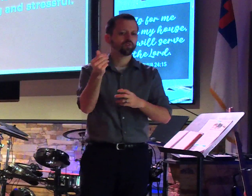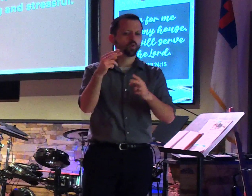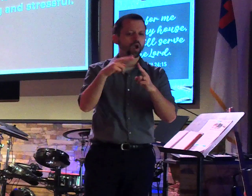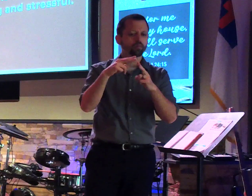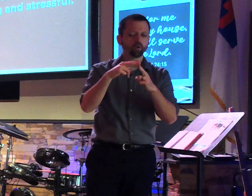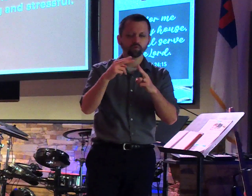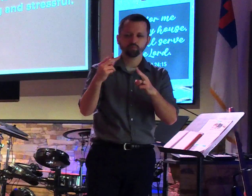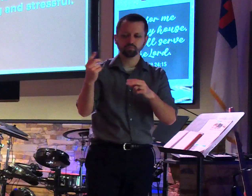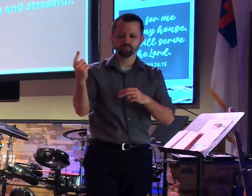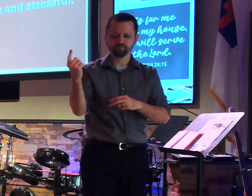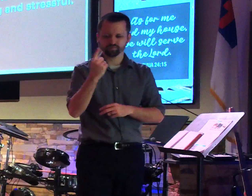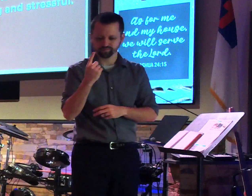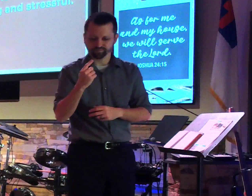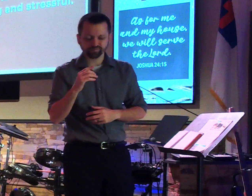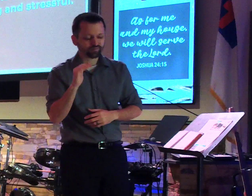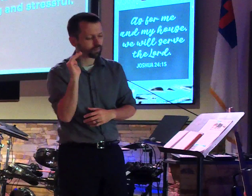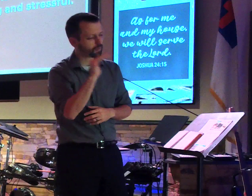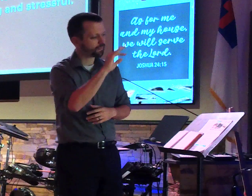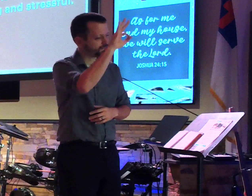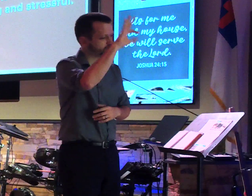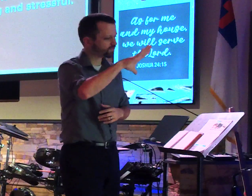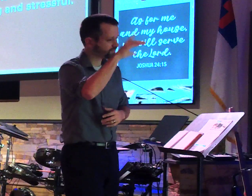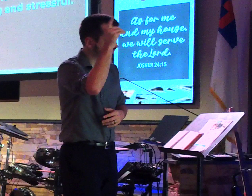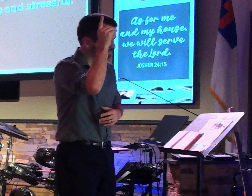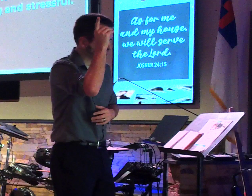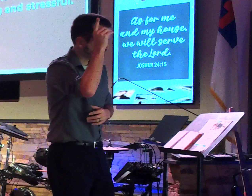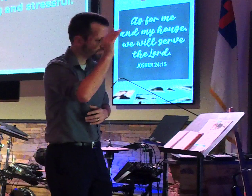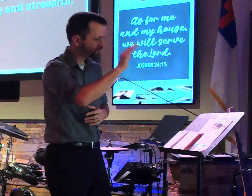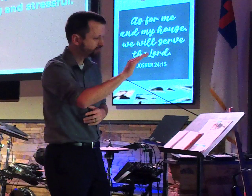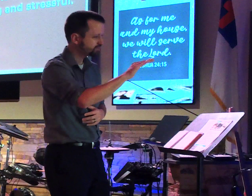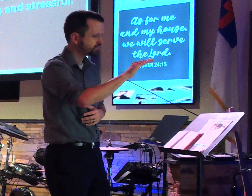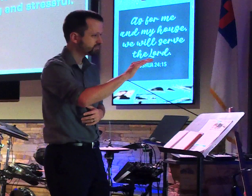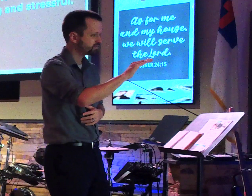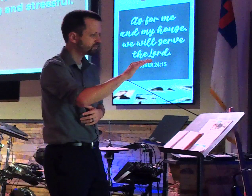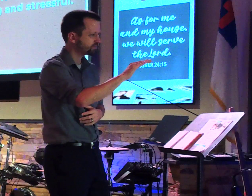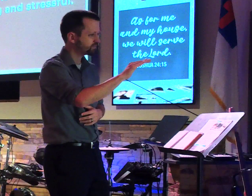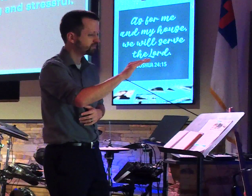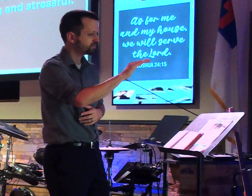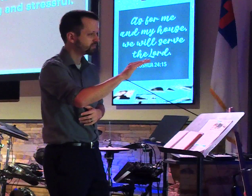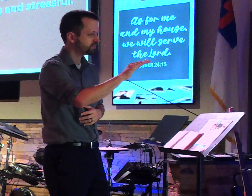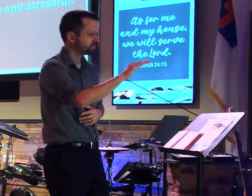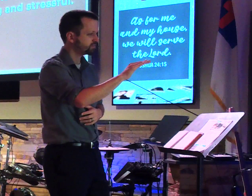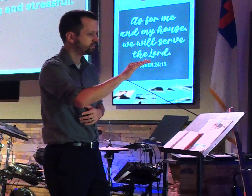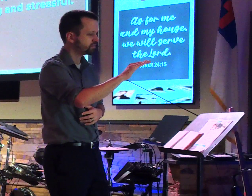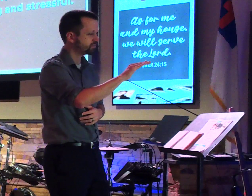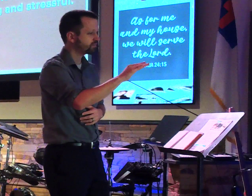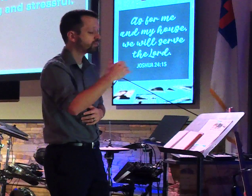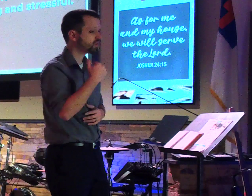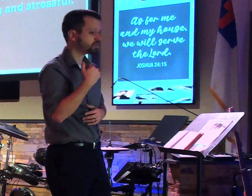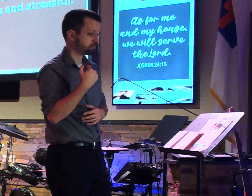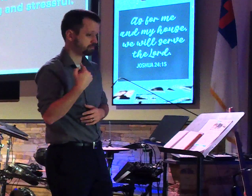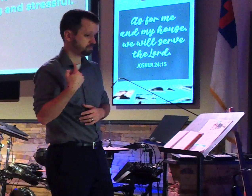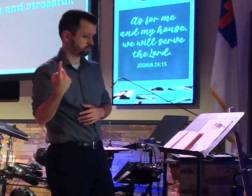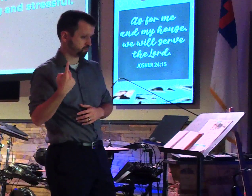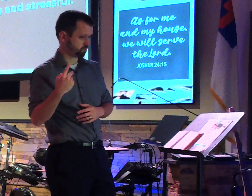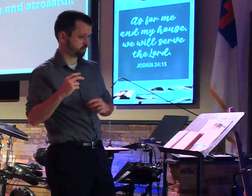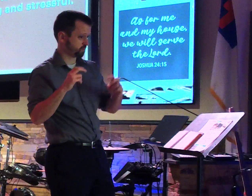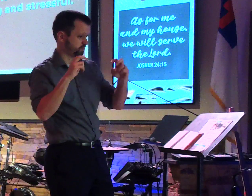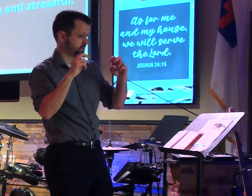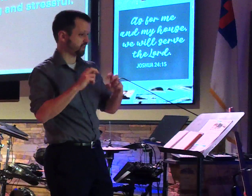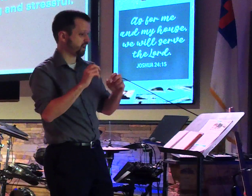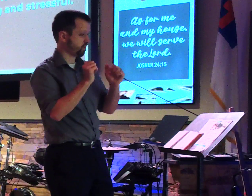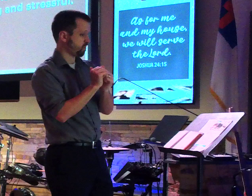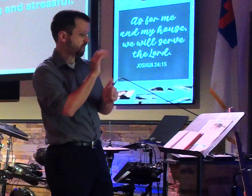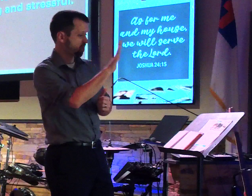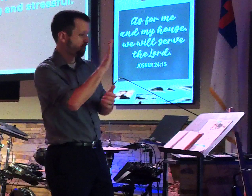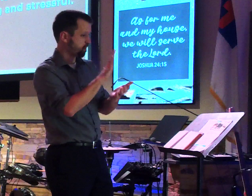that told me this week, they said, Pastor Dan, we actually sat down with your